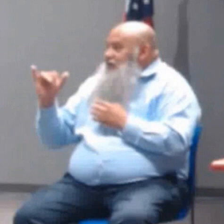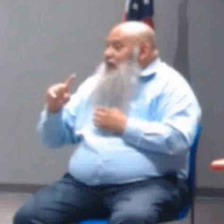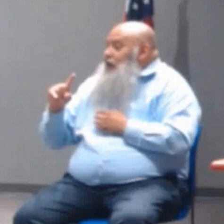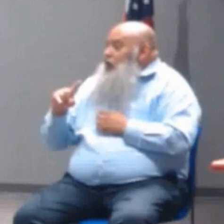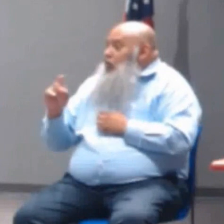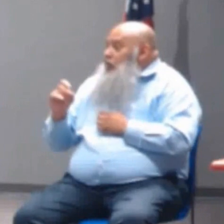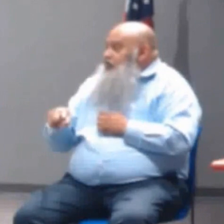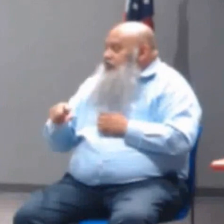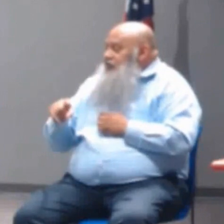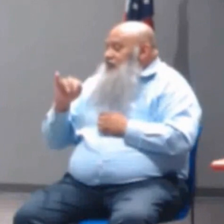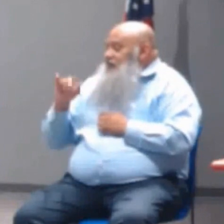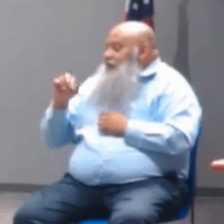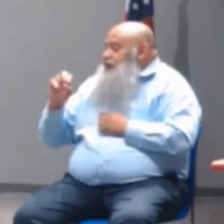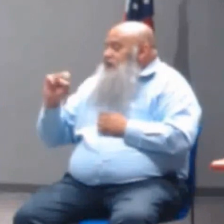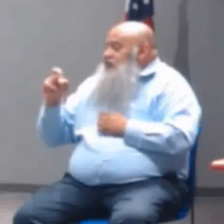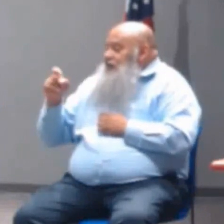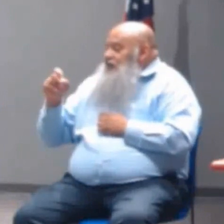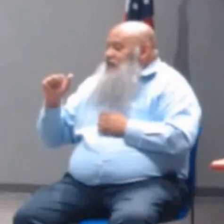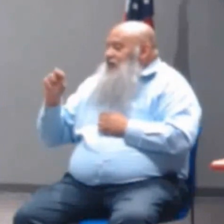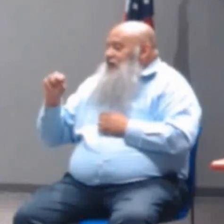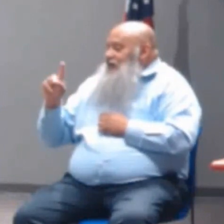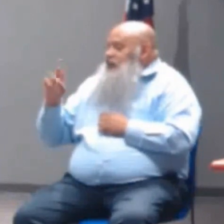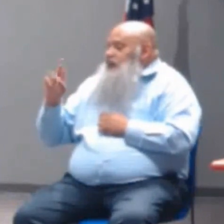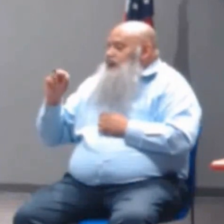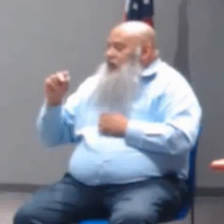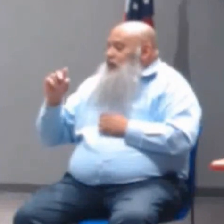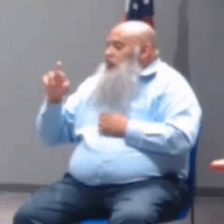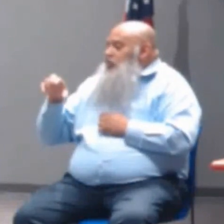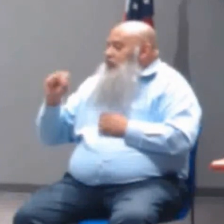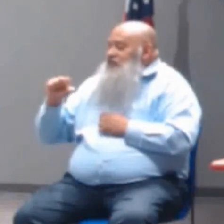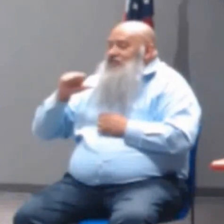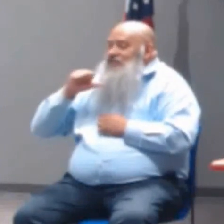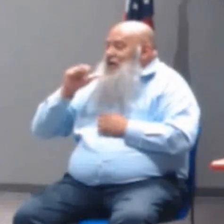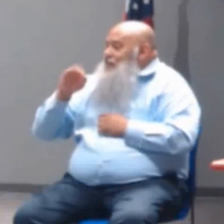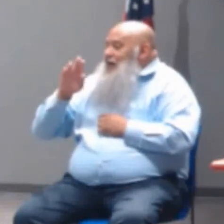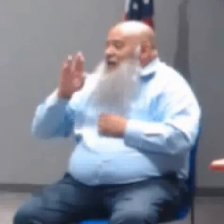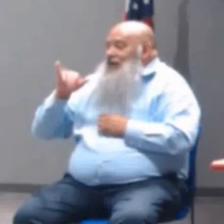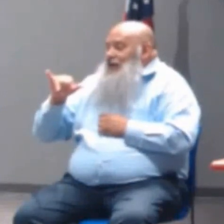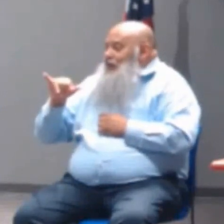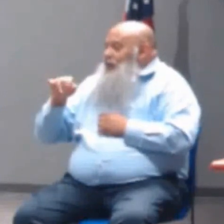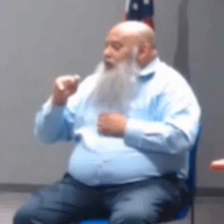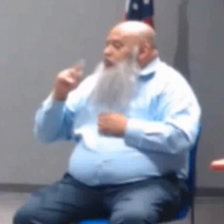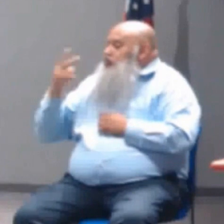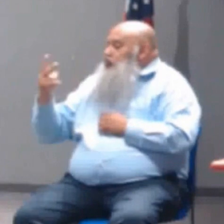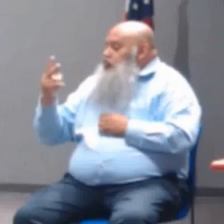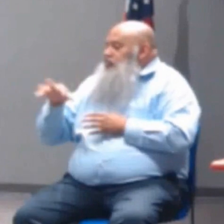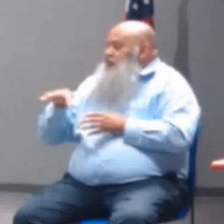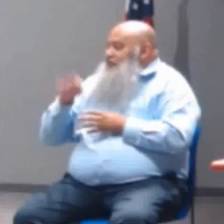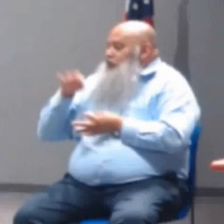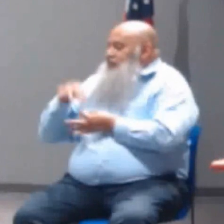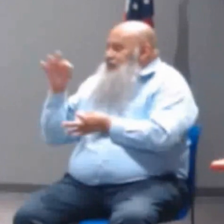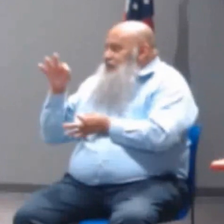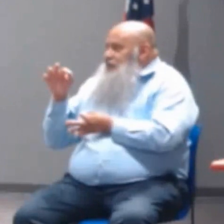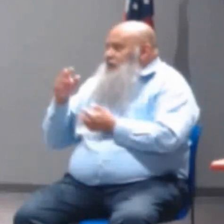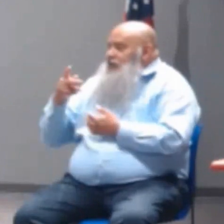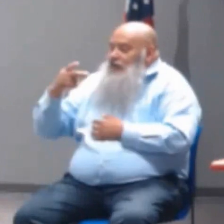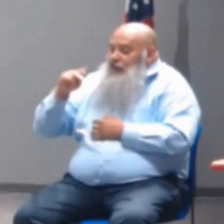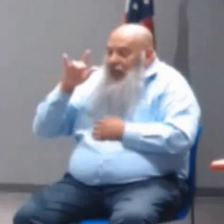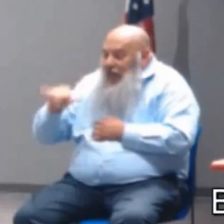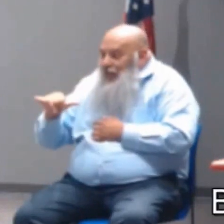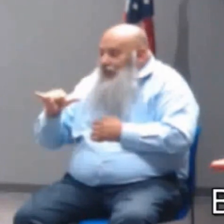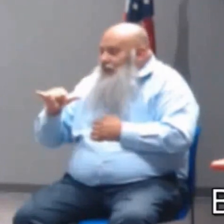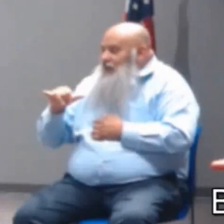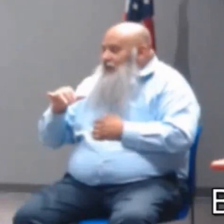questioning, intersex, androgynous, non-binary, two-spirited, and on and on and on, poly.